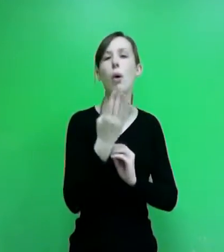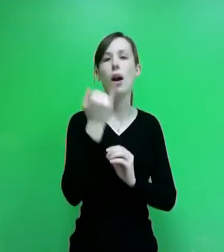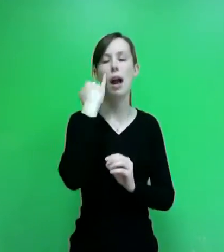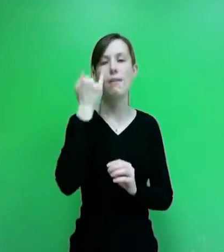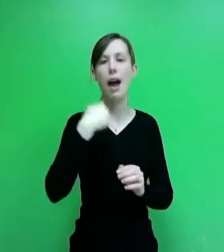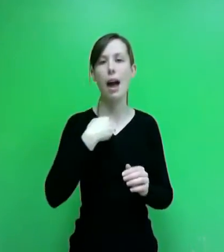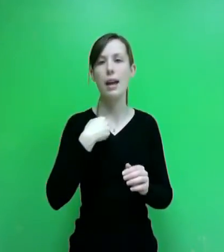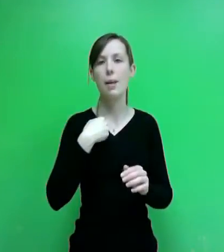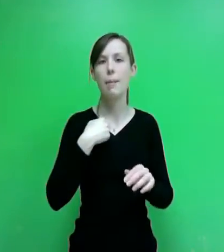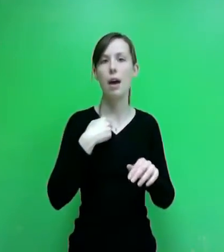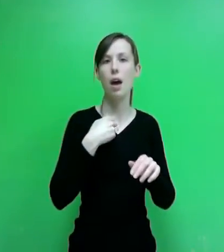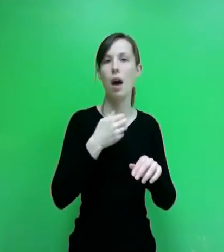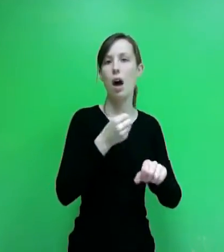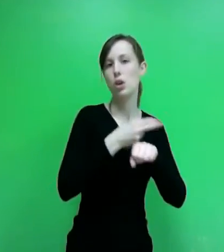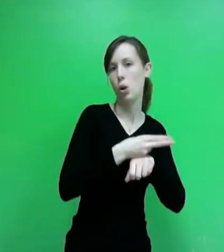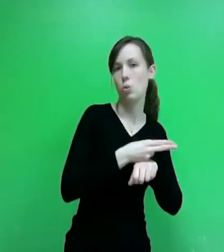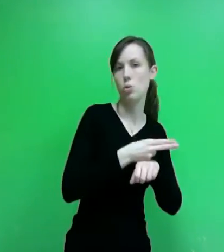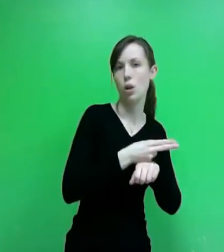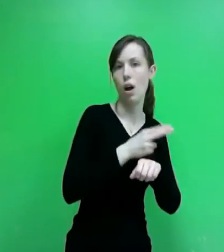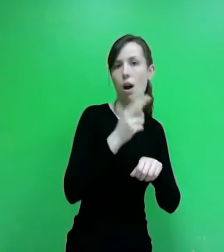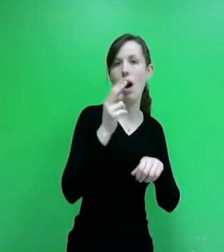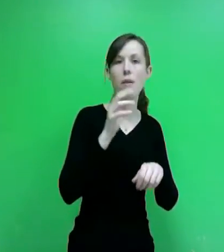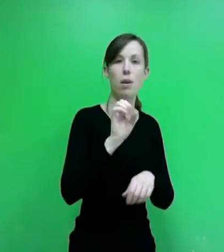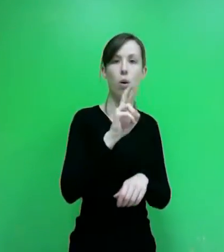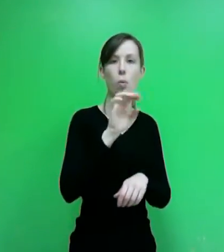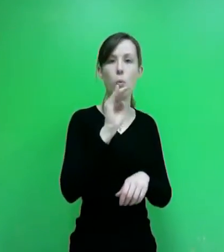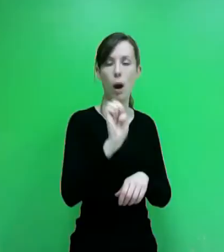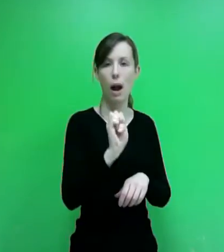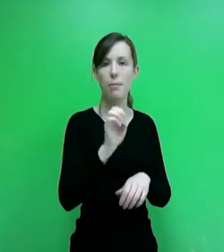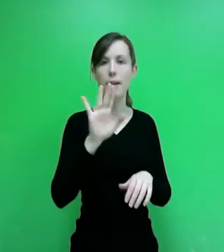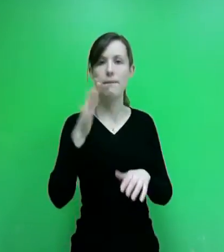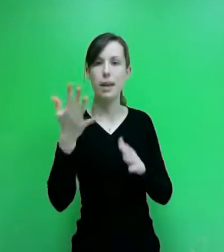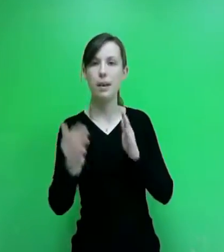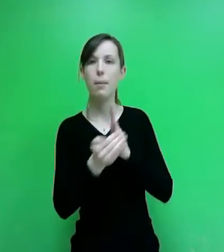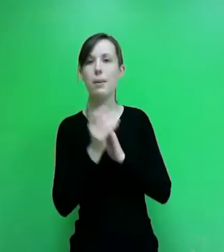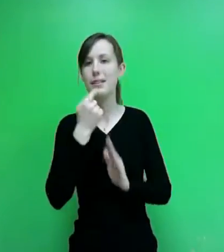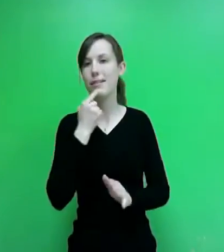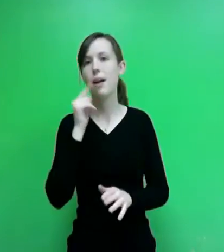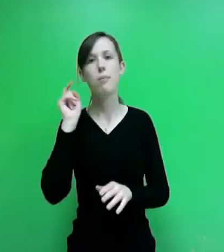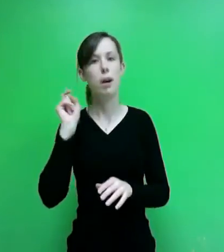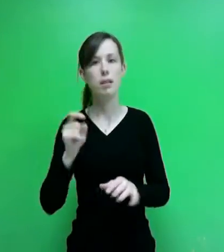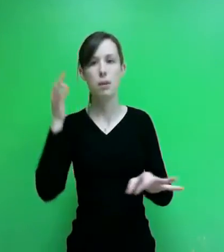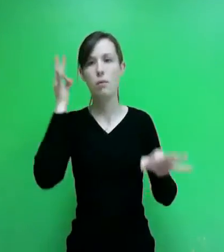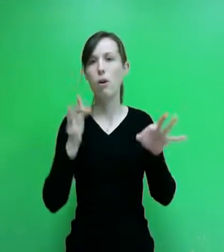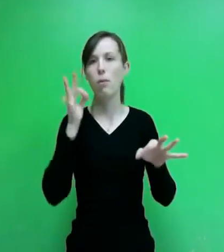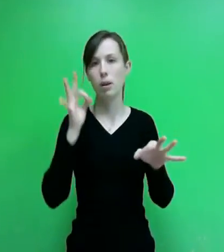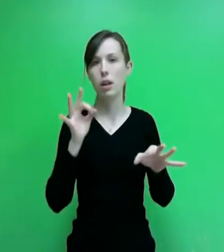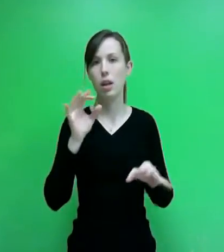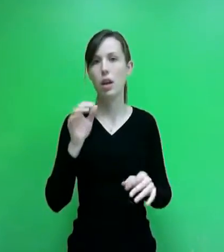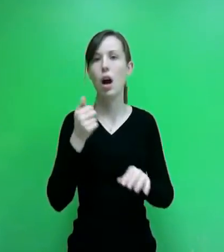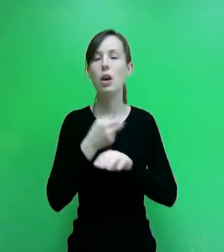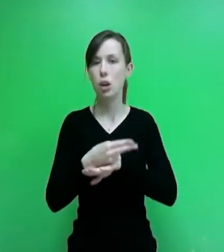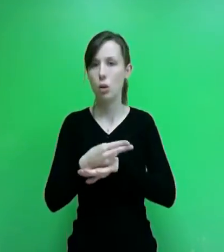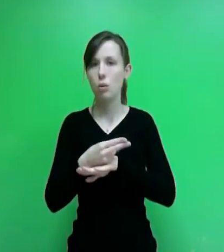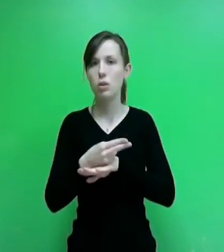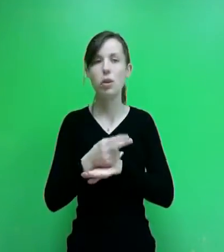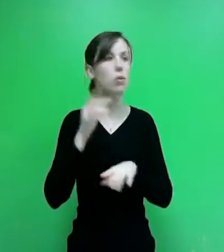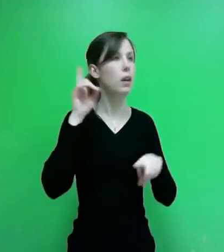accused of a crime, the Fifth Amendment says I must be formally accused. I cannot be tried twice, so you can't be tried 2 times for the same